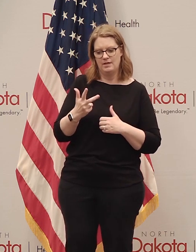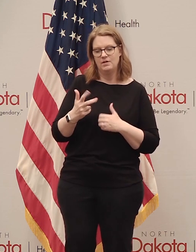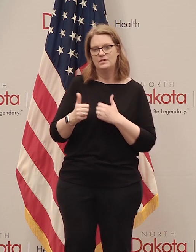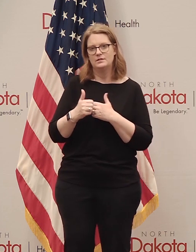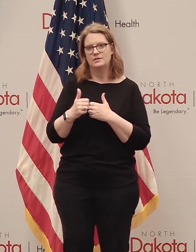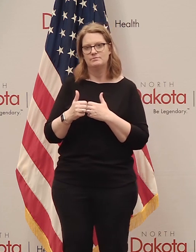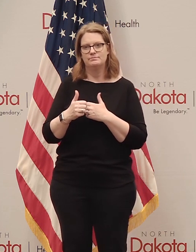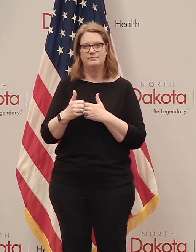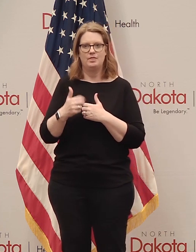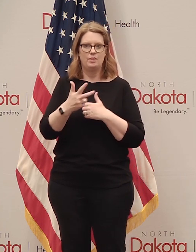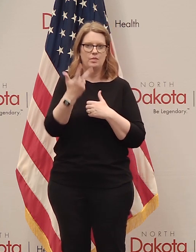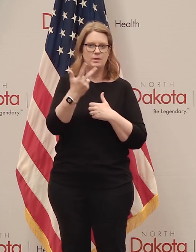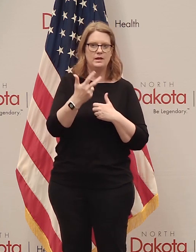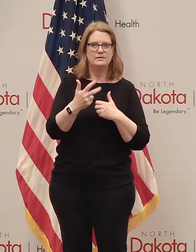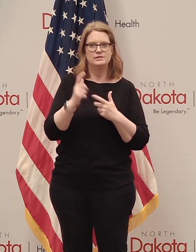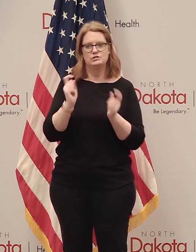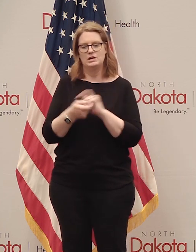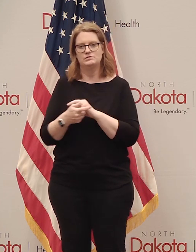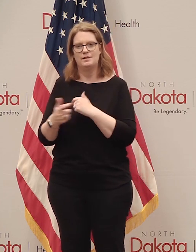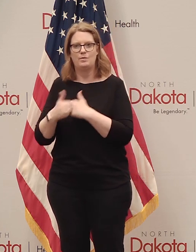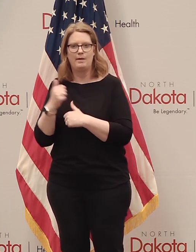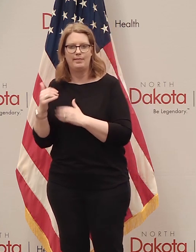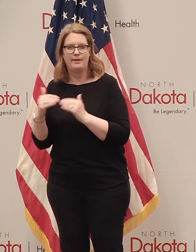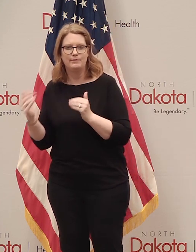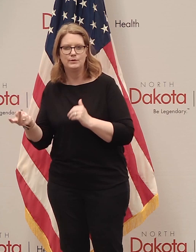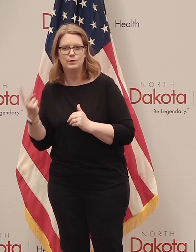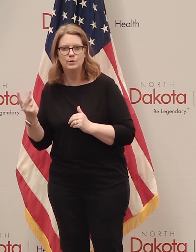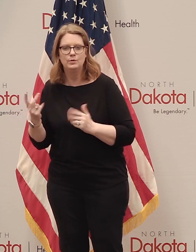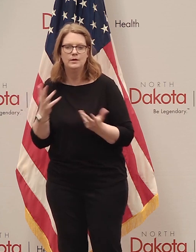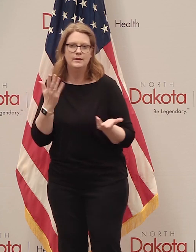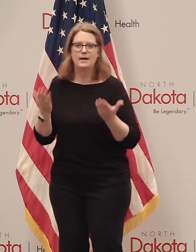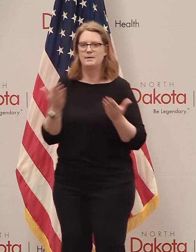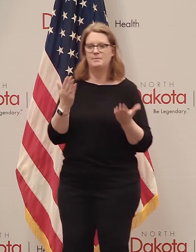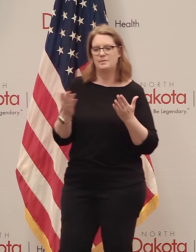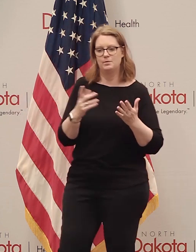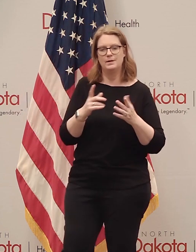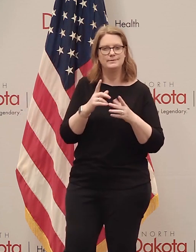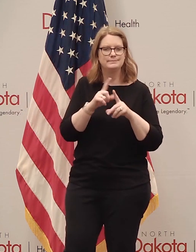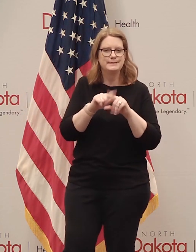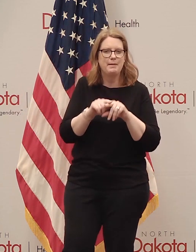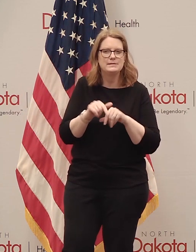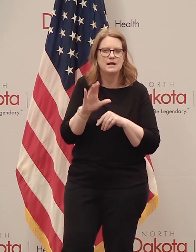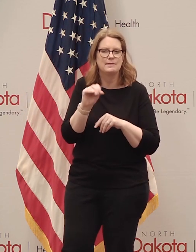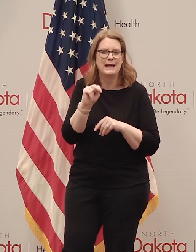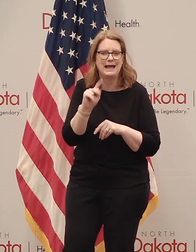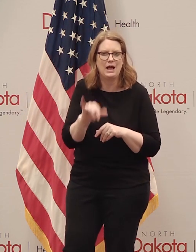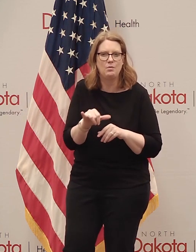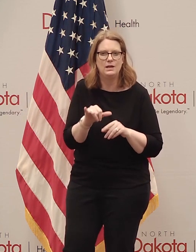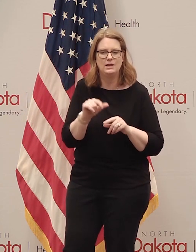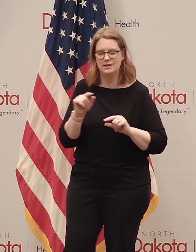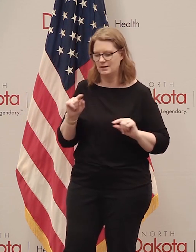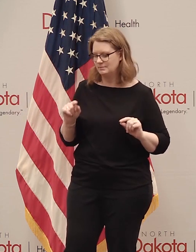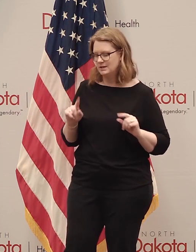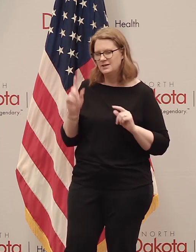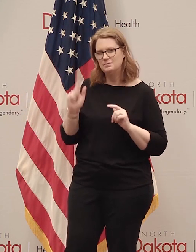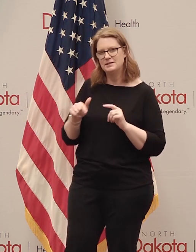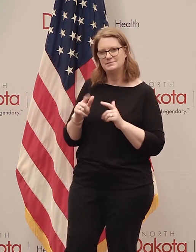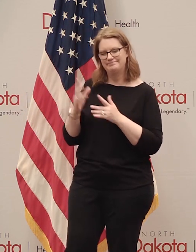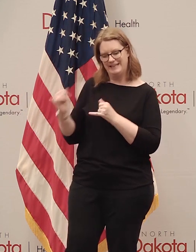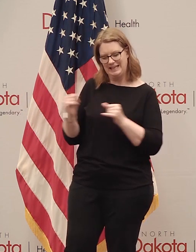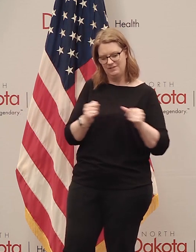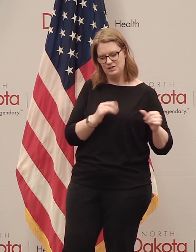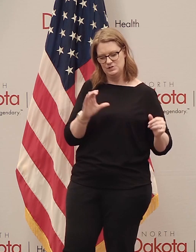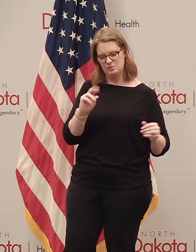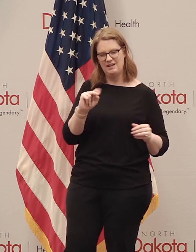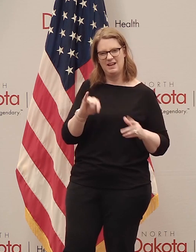2. That could potentially change based on county by county, but this way across all business types, everyone will understand that